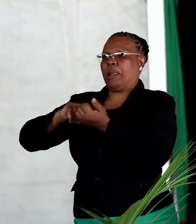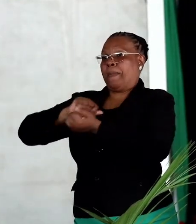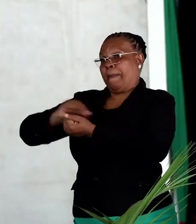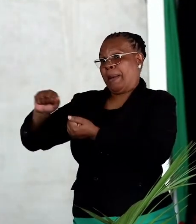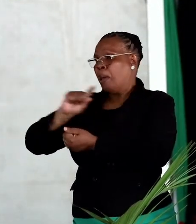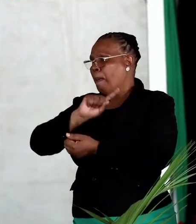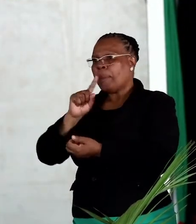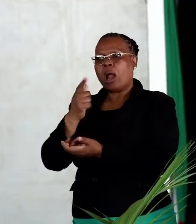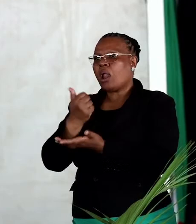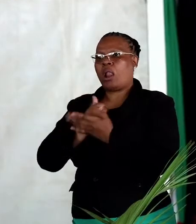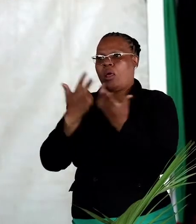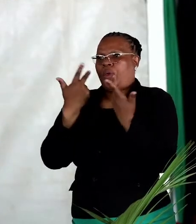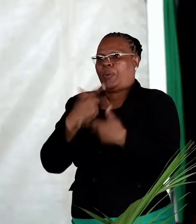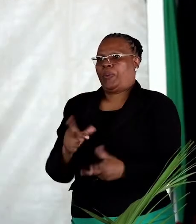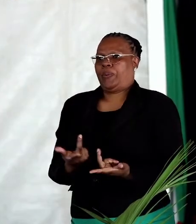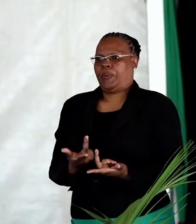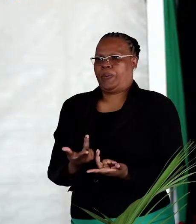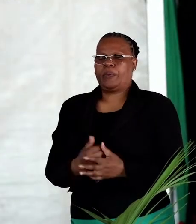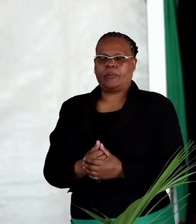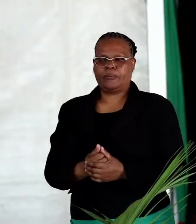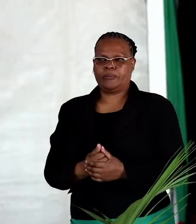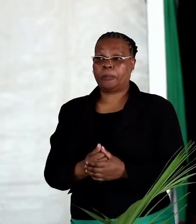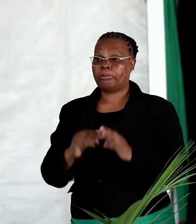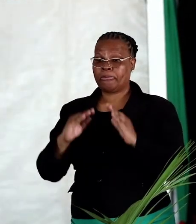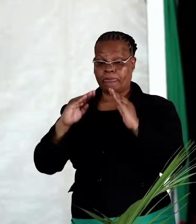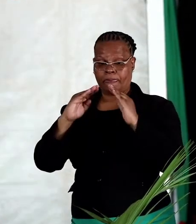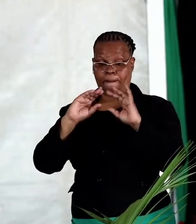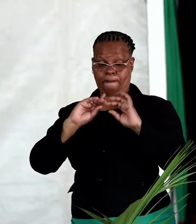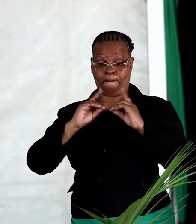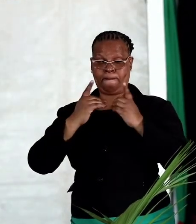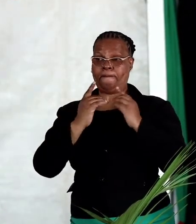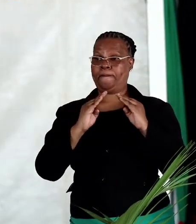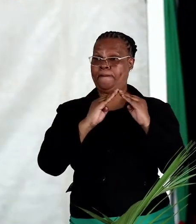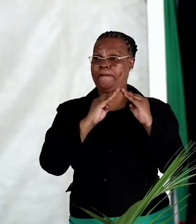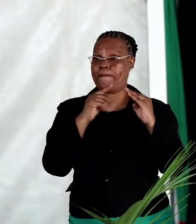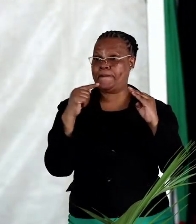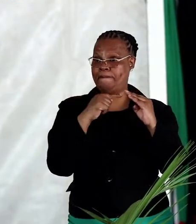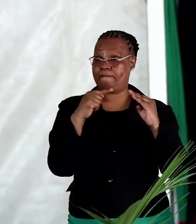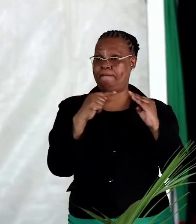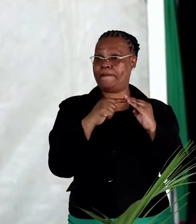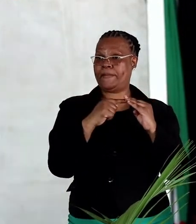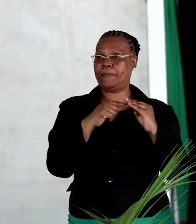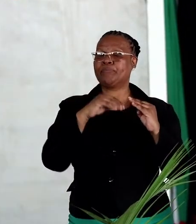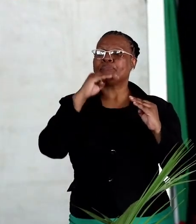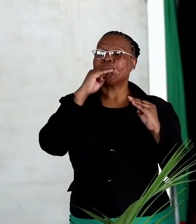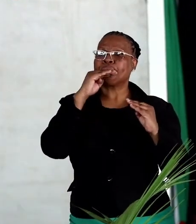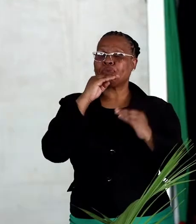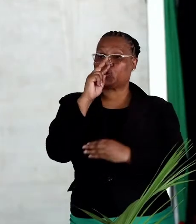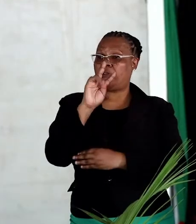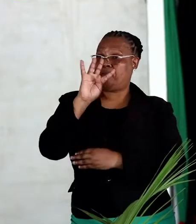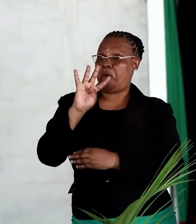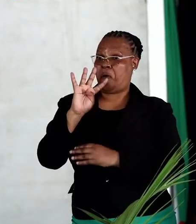U-housing. We've got 24 families abafuna izindlu with Department of Housing.